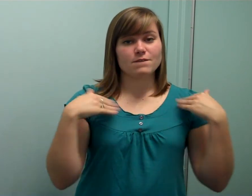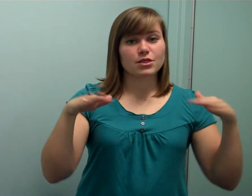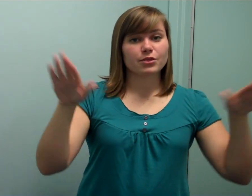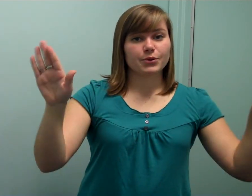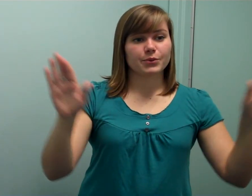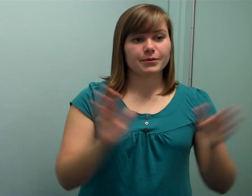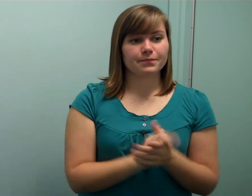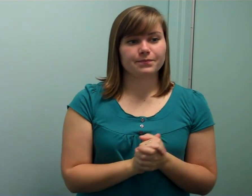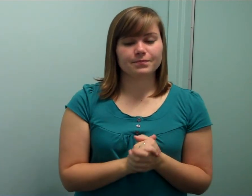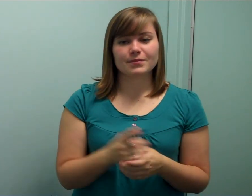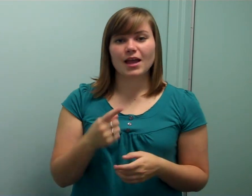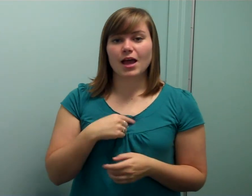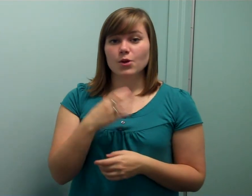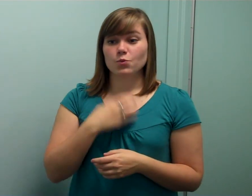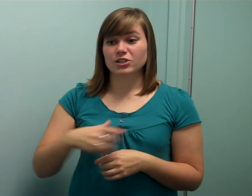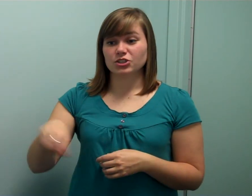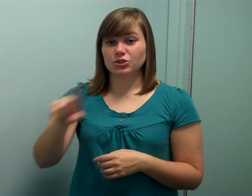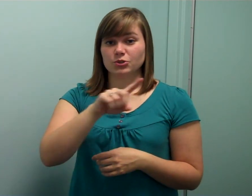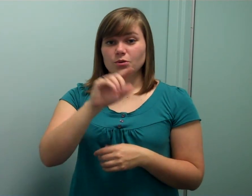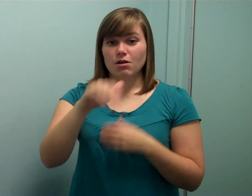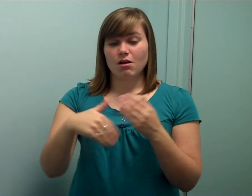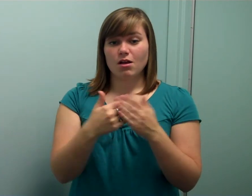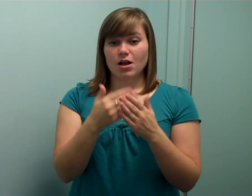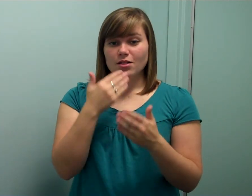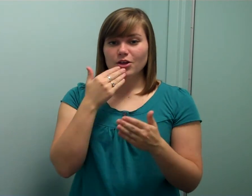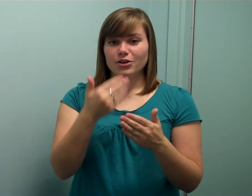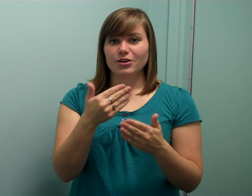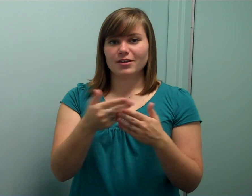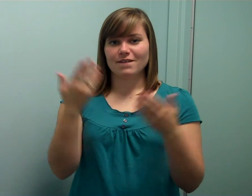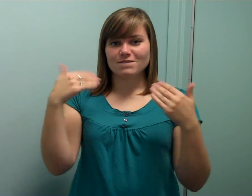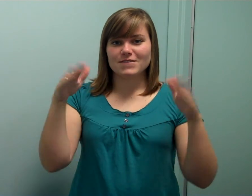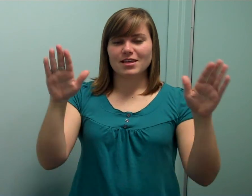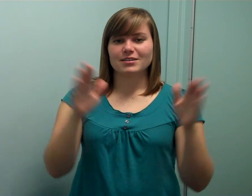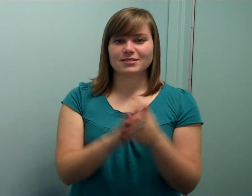I wish you all a good flight. Thank you.